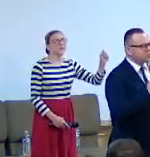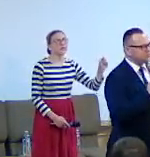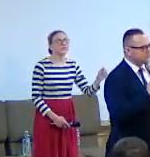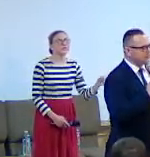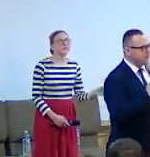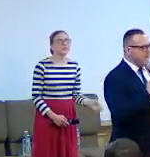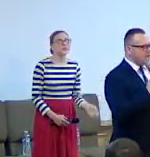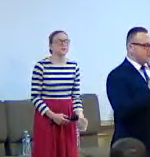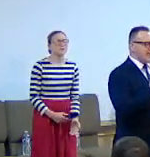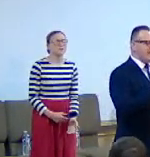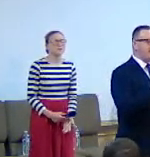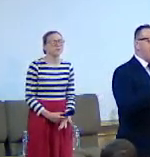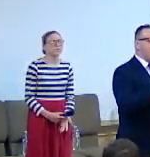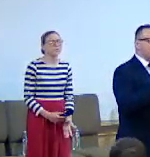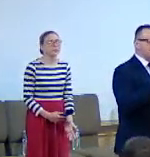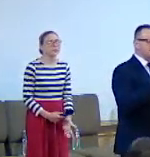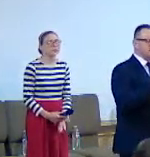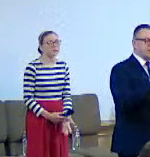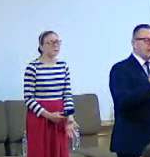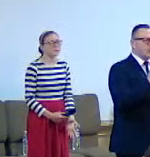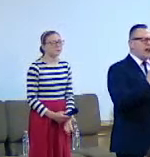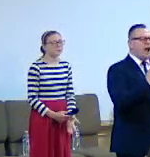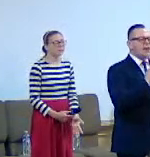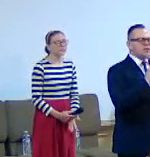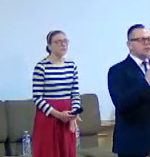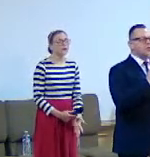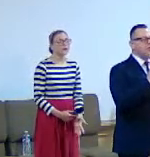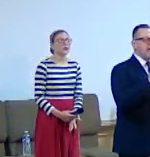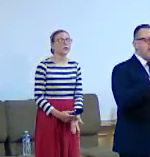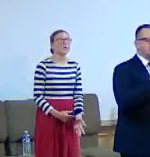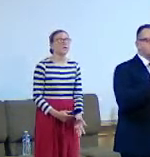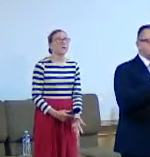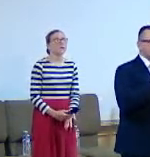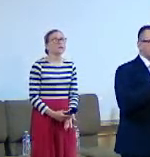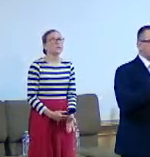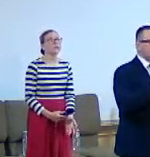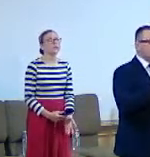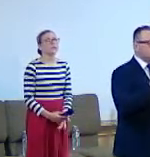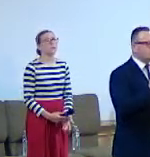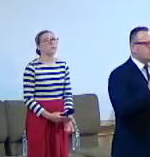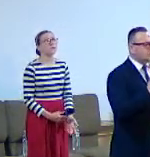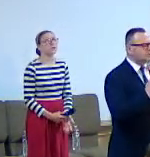change. They haven't seen what you can do.